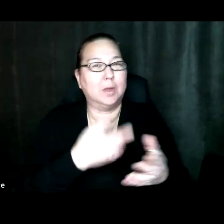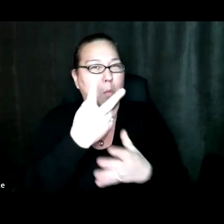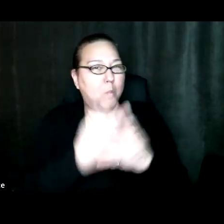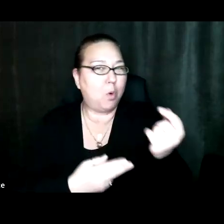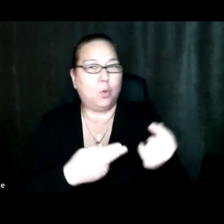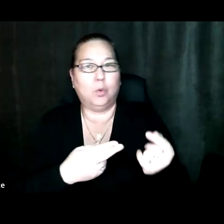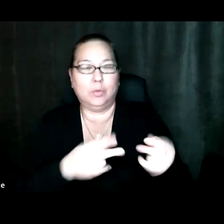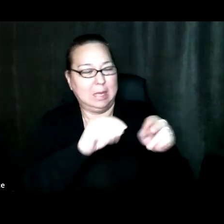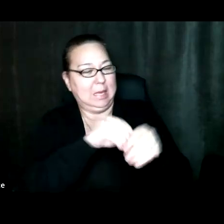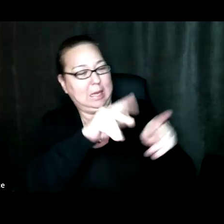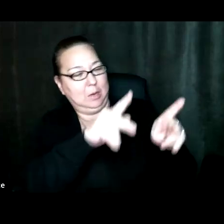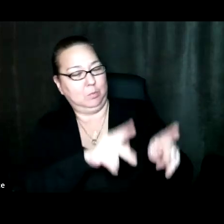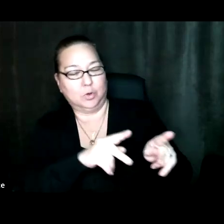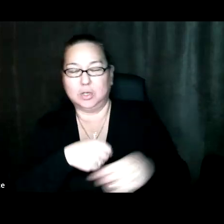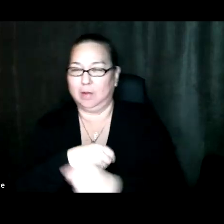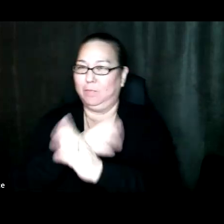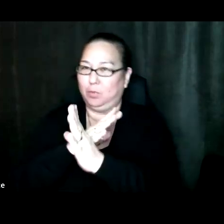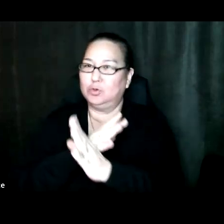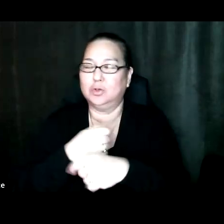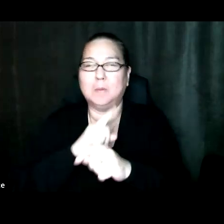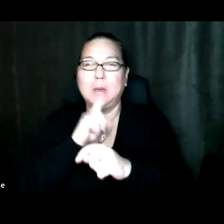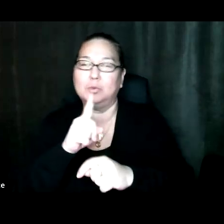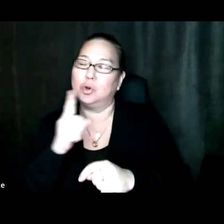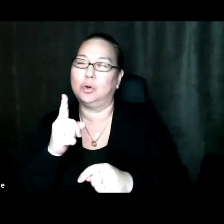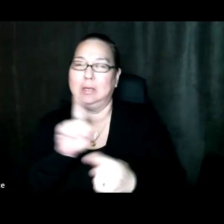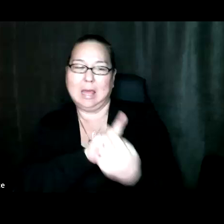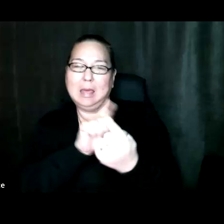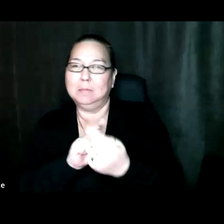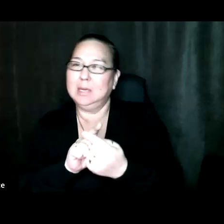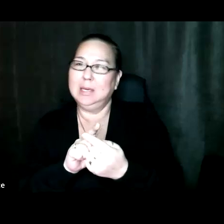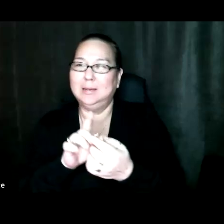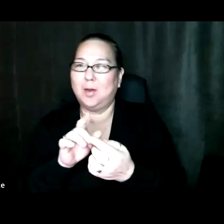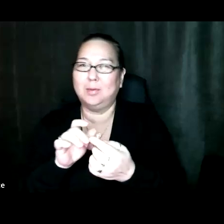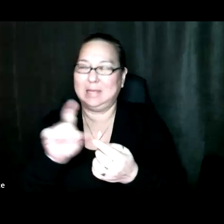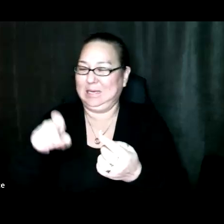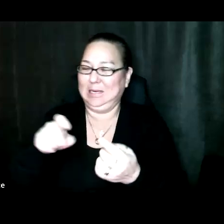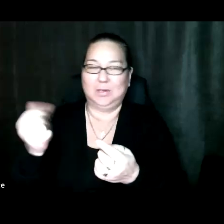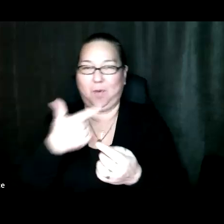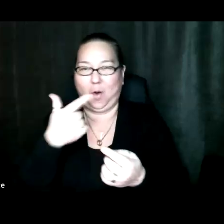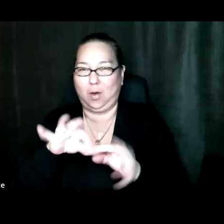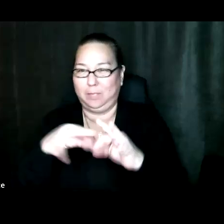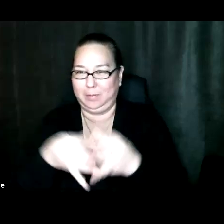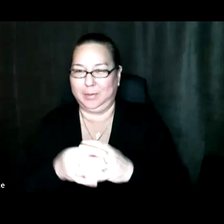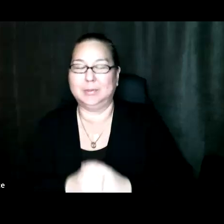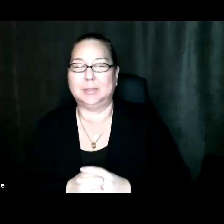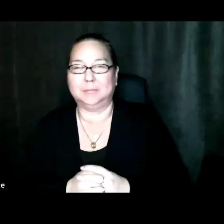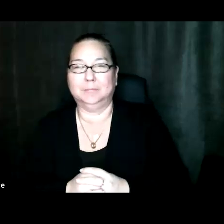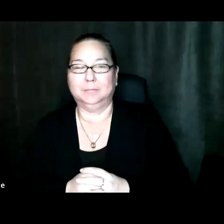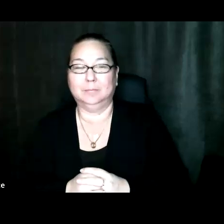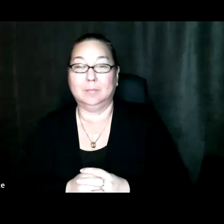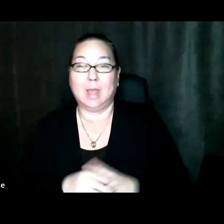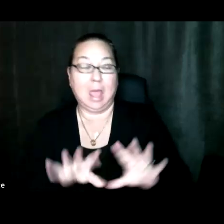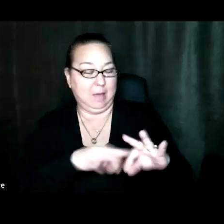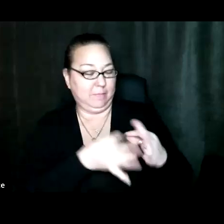in-person as a way to ensure that they meet the needs of all families. Families and students can also go